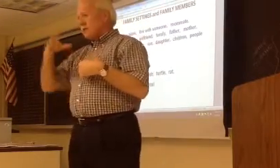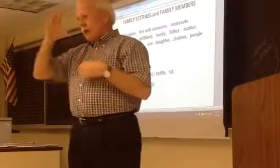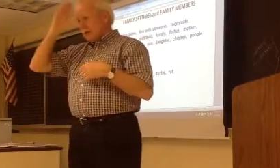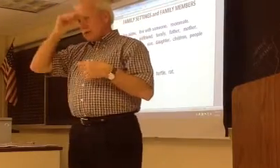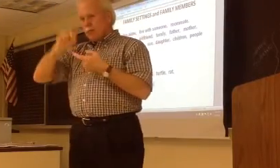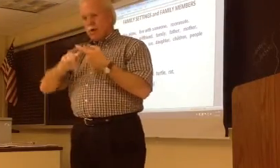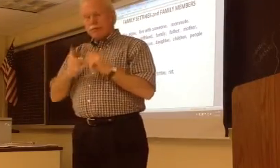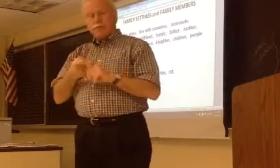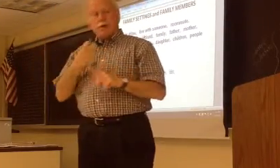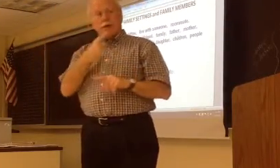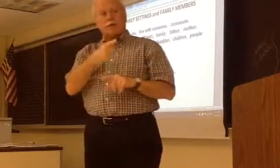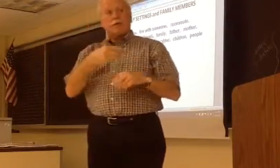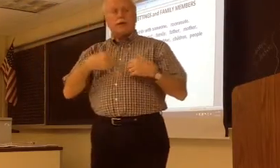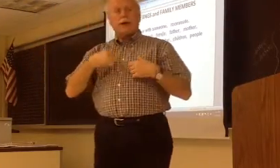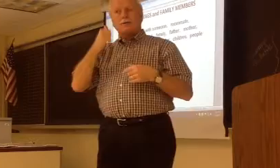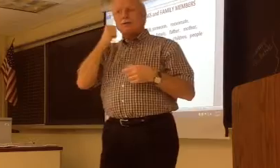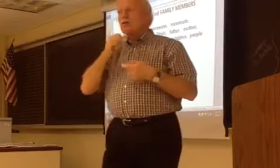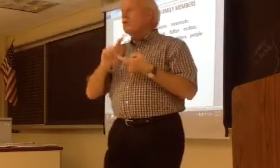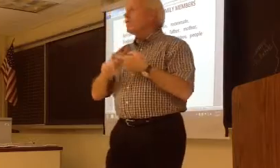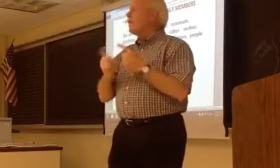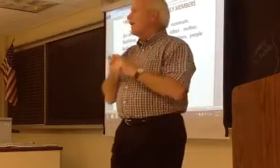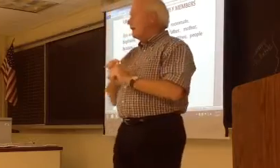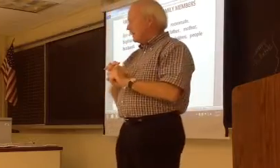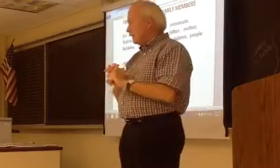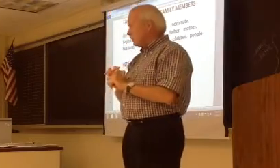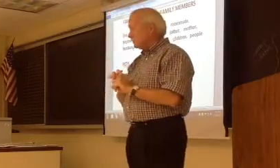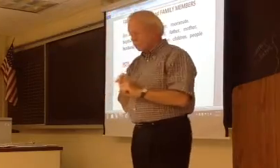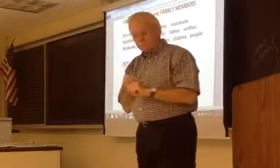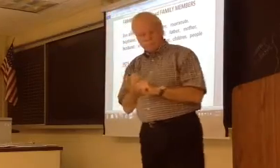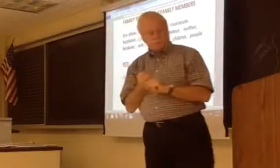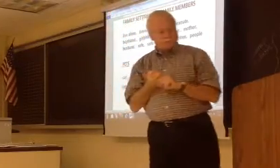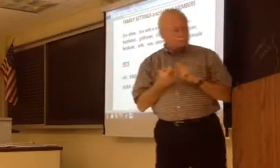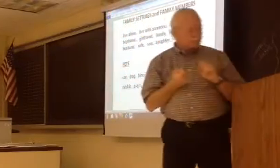she has a boyfriend or he has a girlfriend.